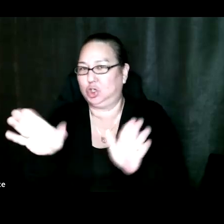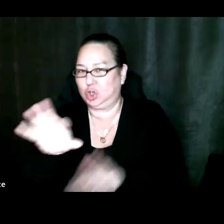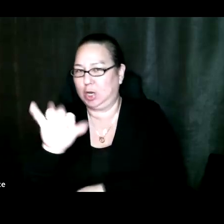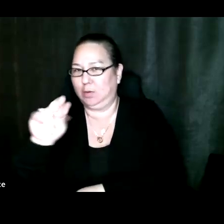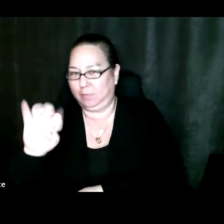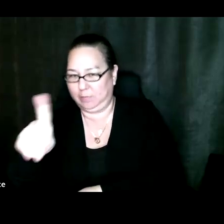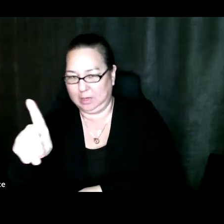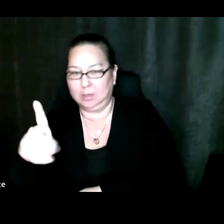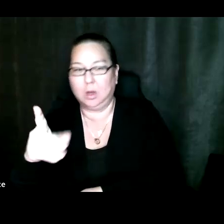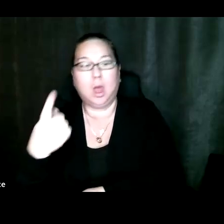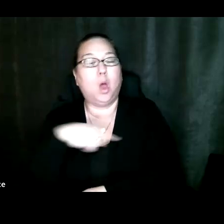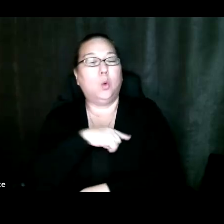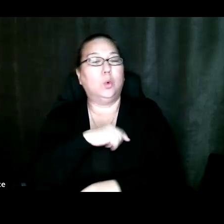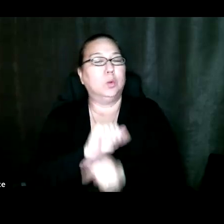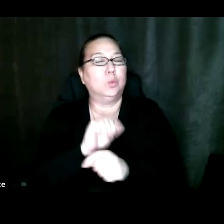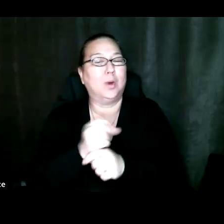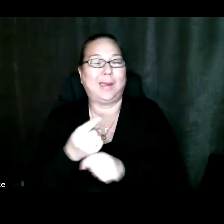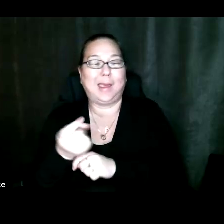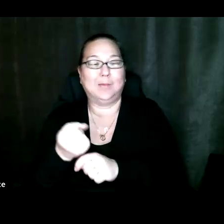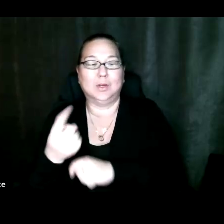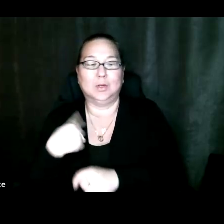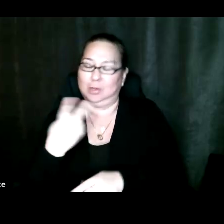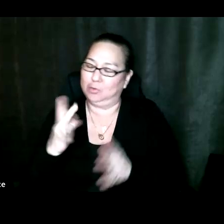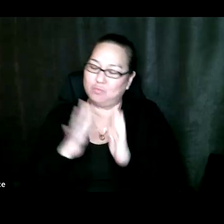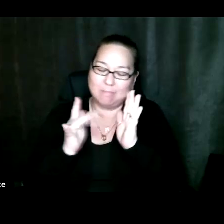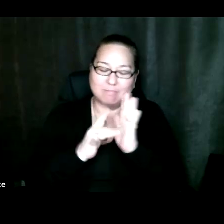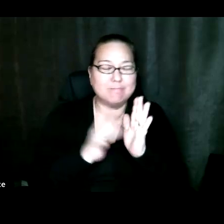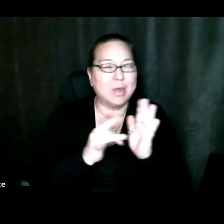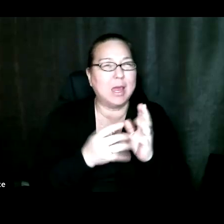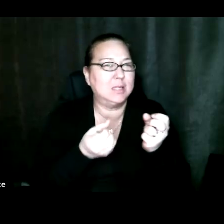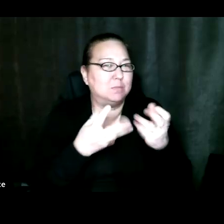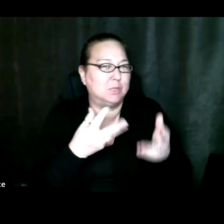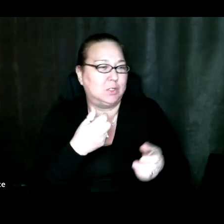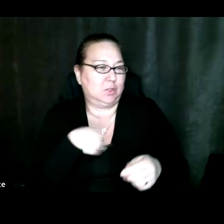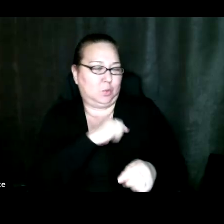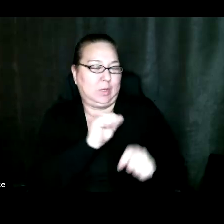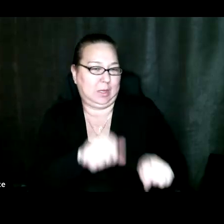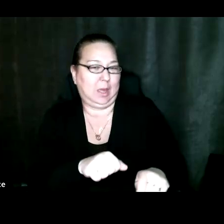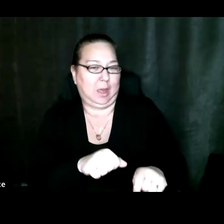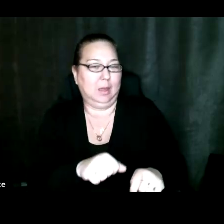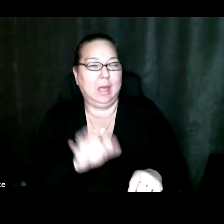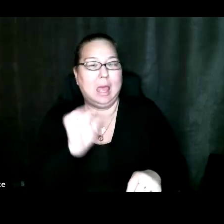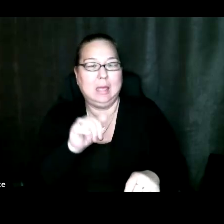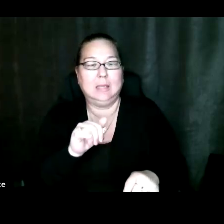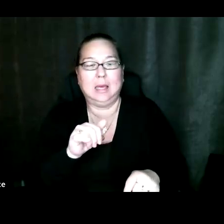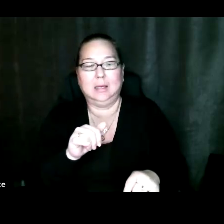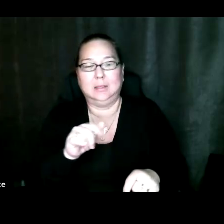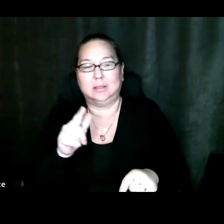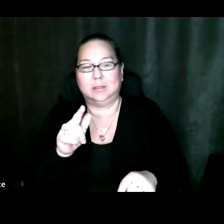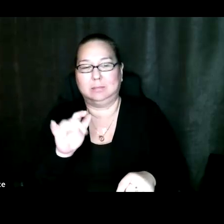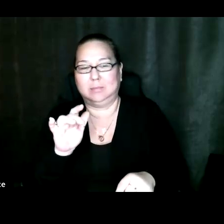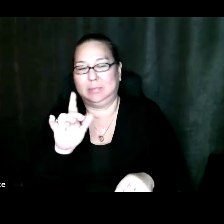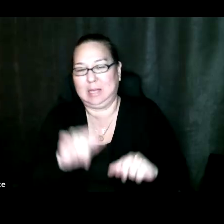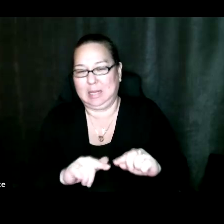end the year using all the tools in our toolbox at less than the salary of a paraprofessional. And this year was no